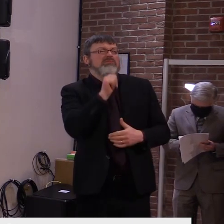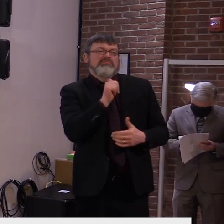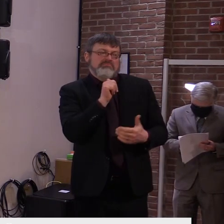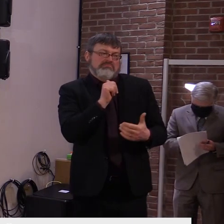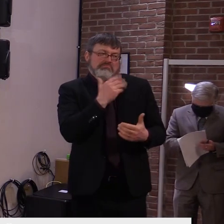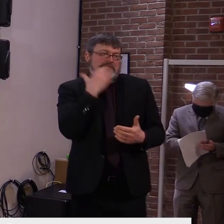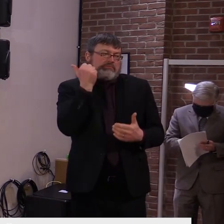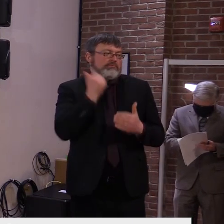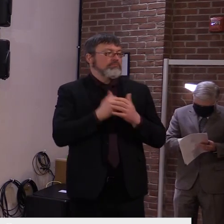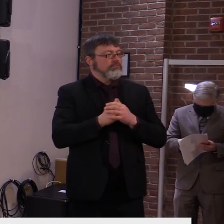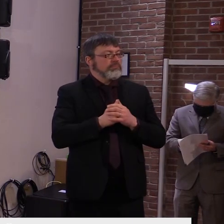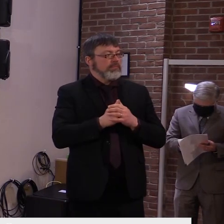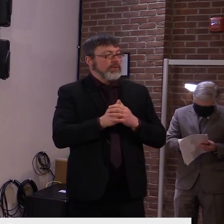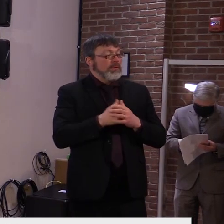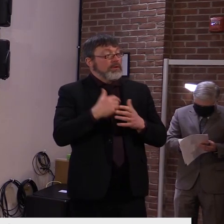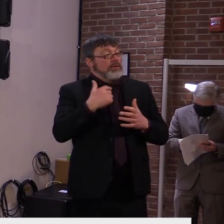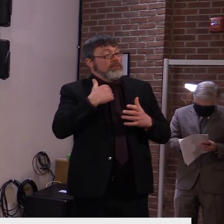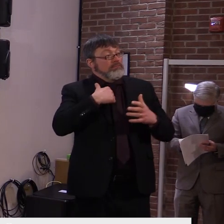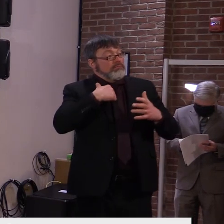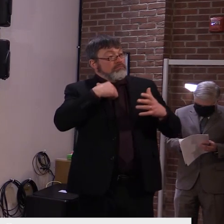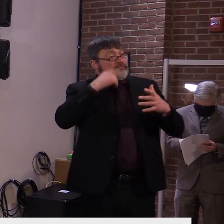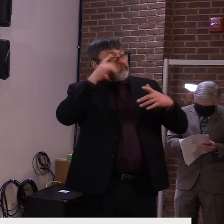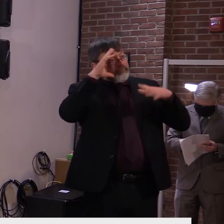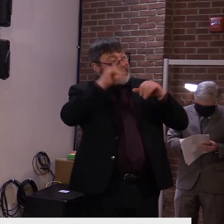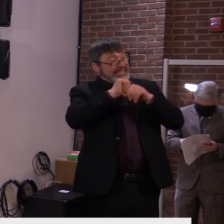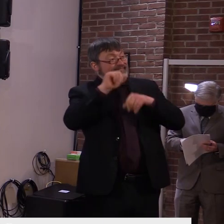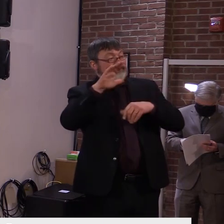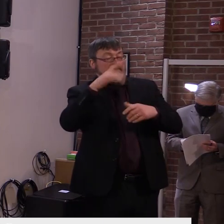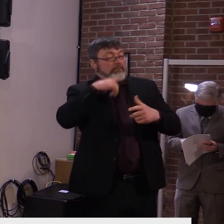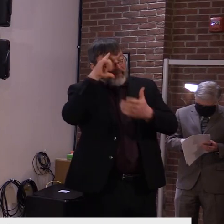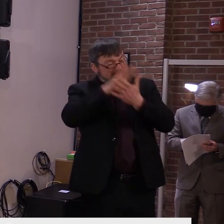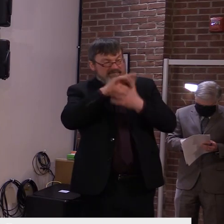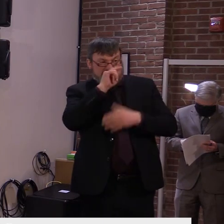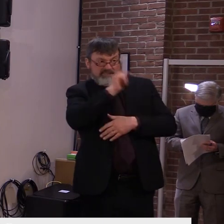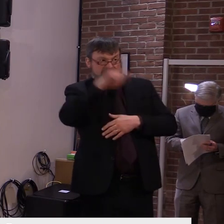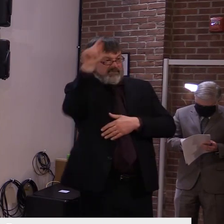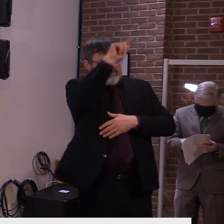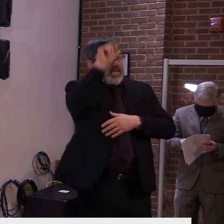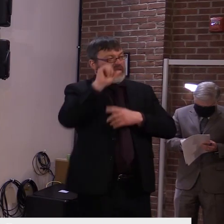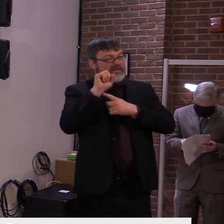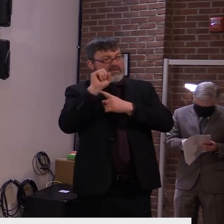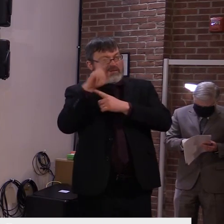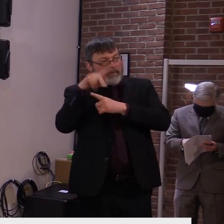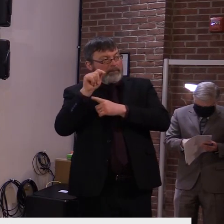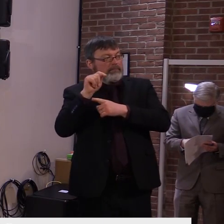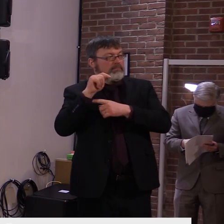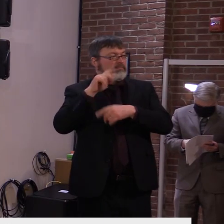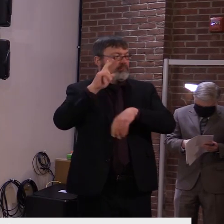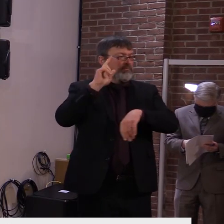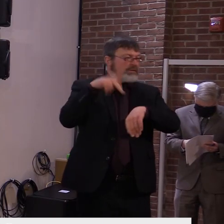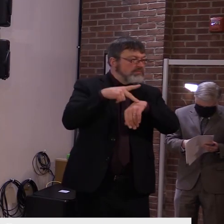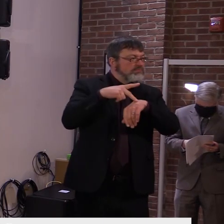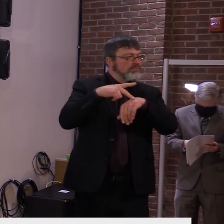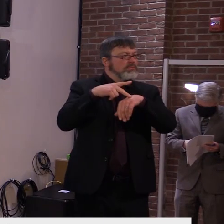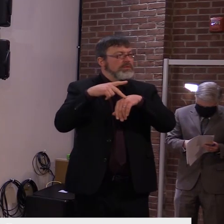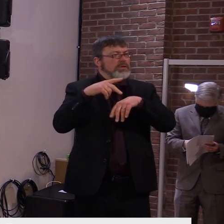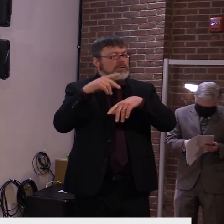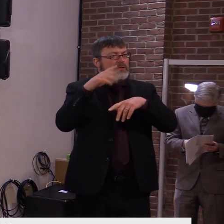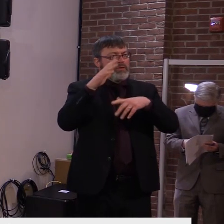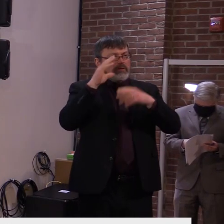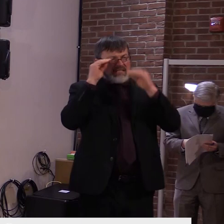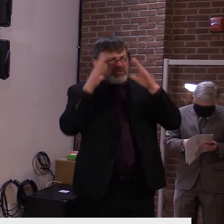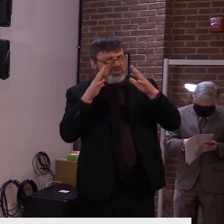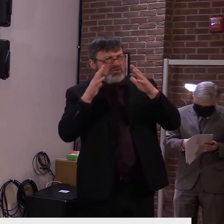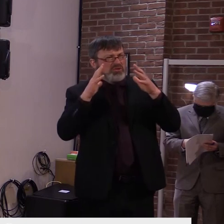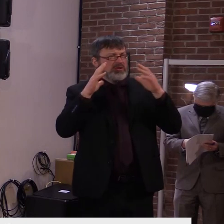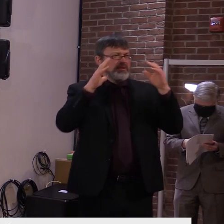the principals, the staff, the teachers all want the same thing. They all want to get back to in-person instruction for